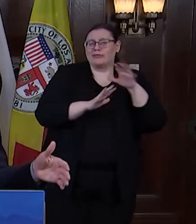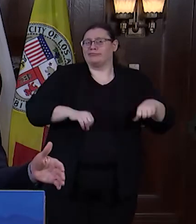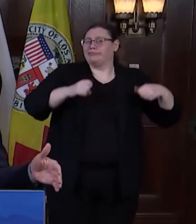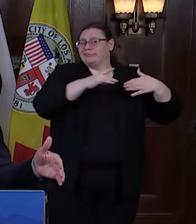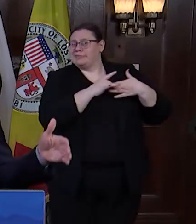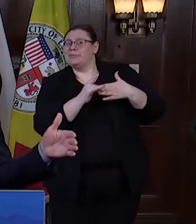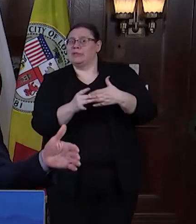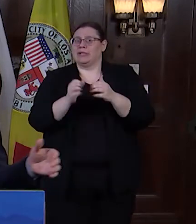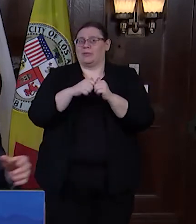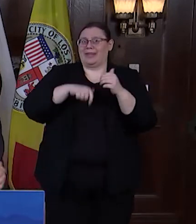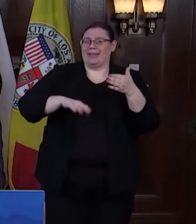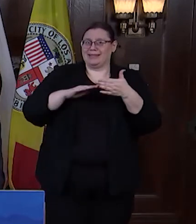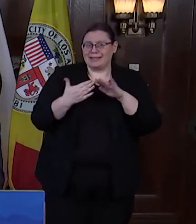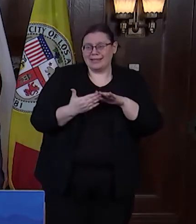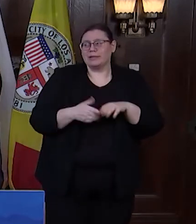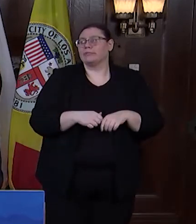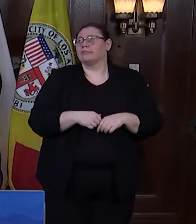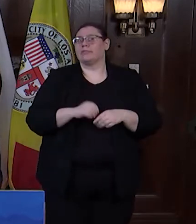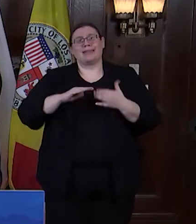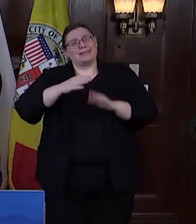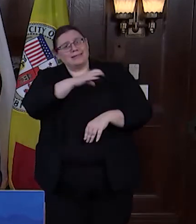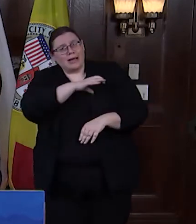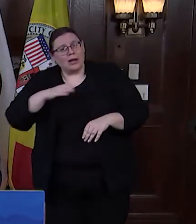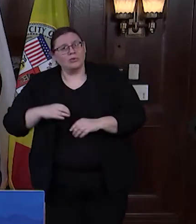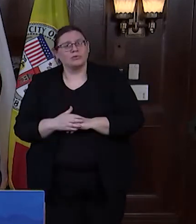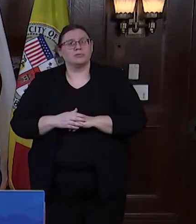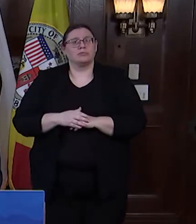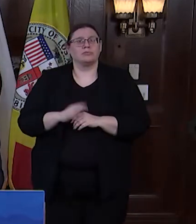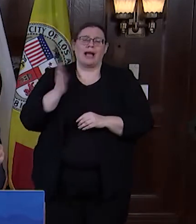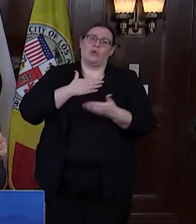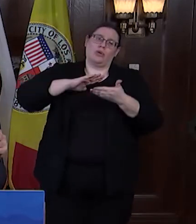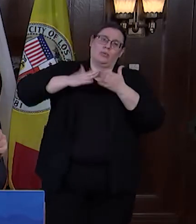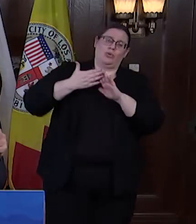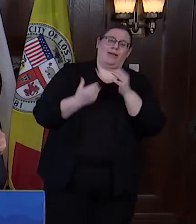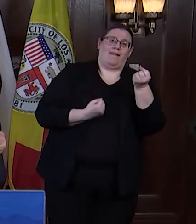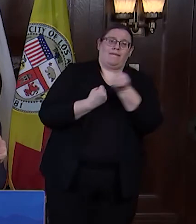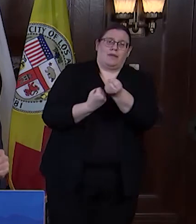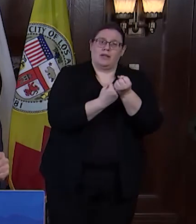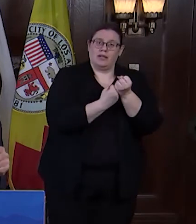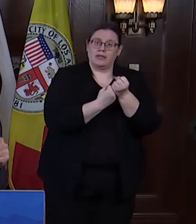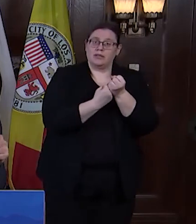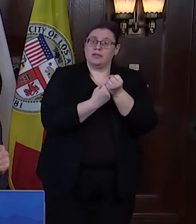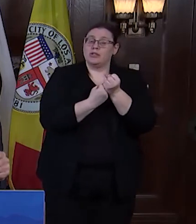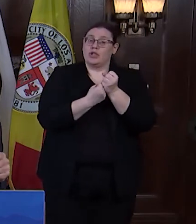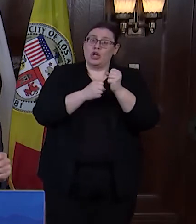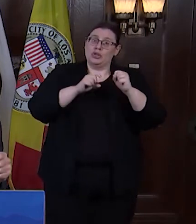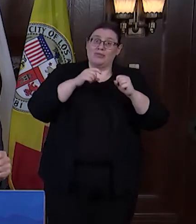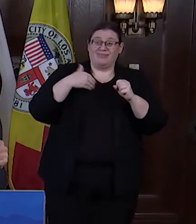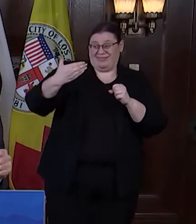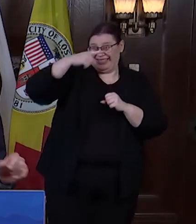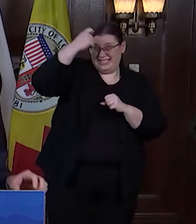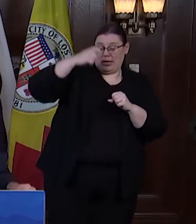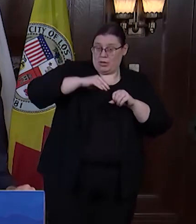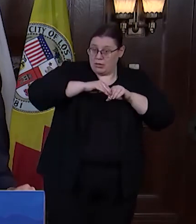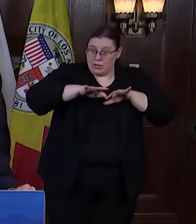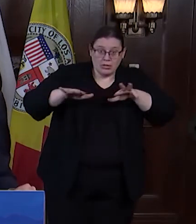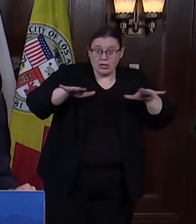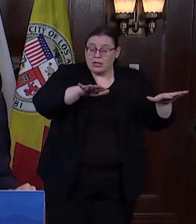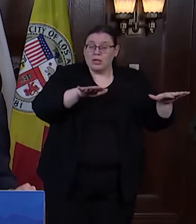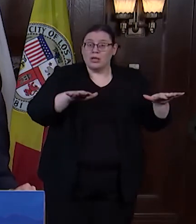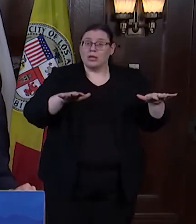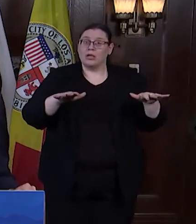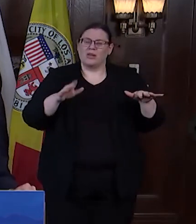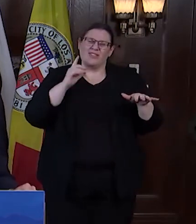with this city council, and our community advocates to say, when we hit the streets this summer, to ask for a different and a